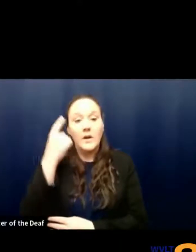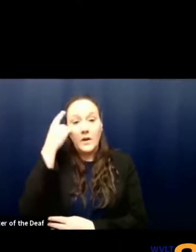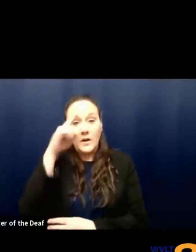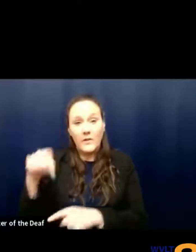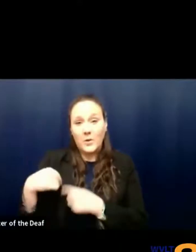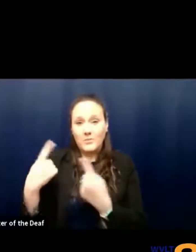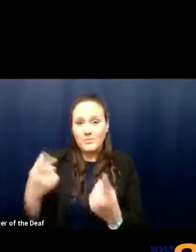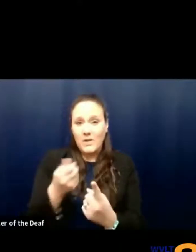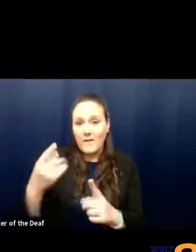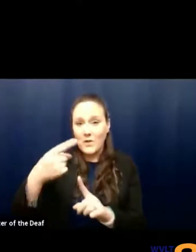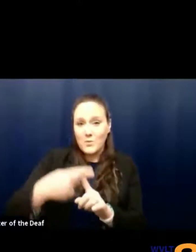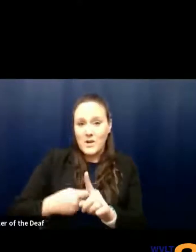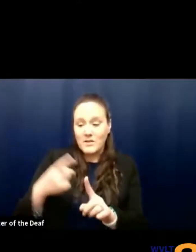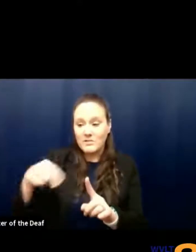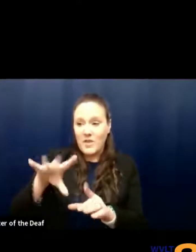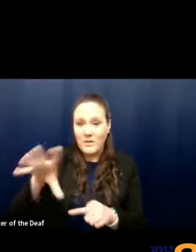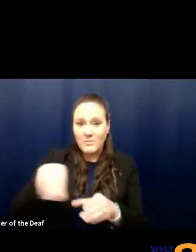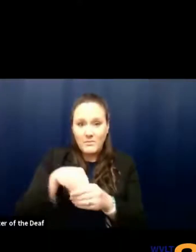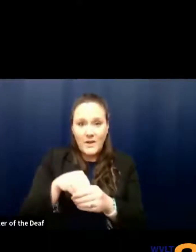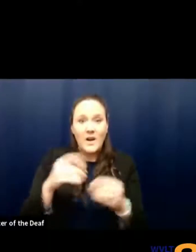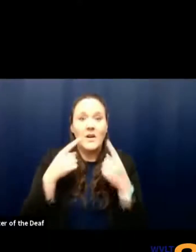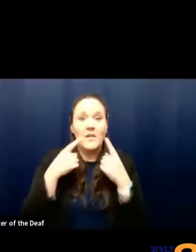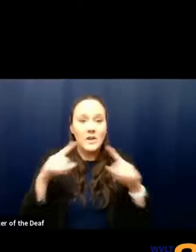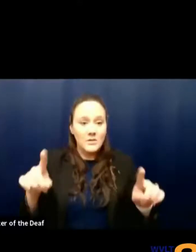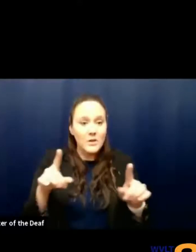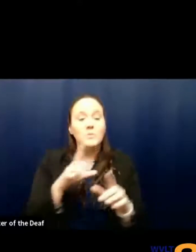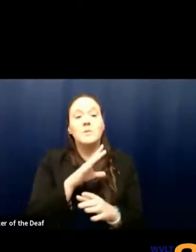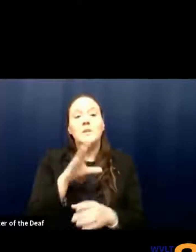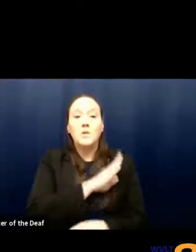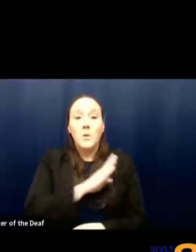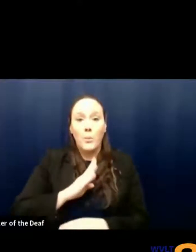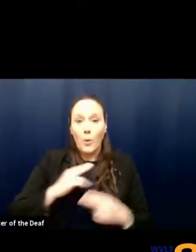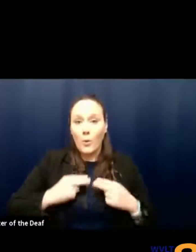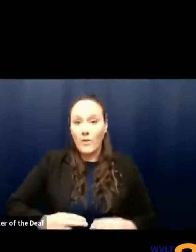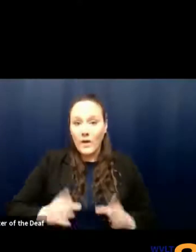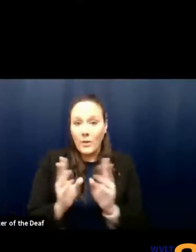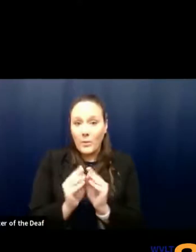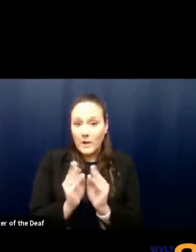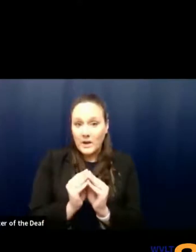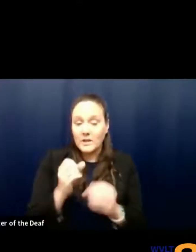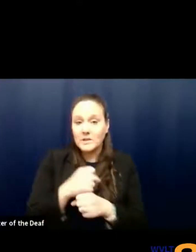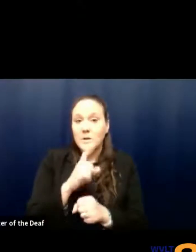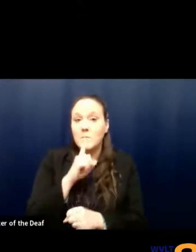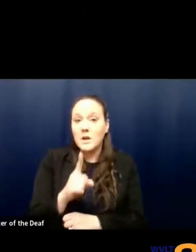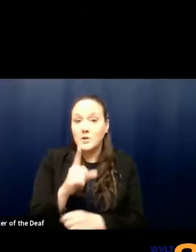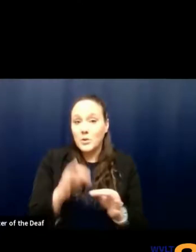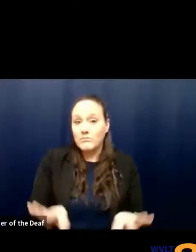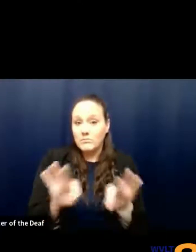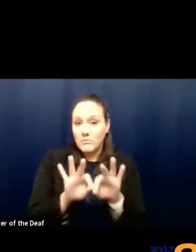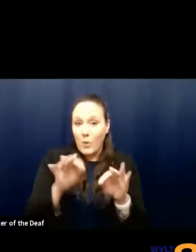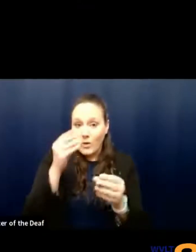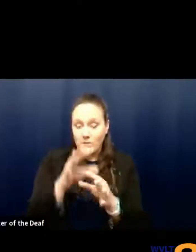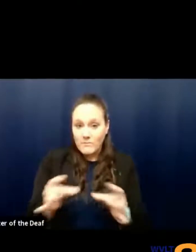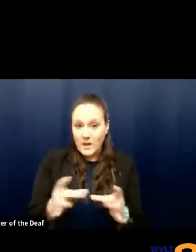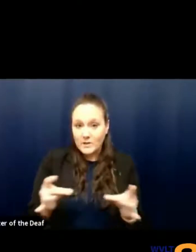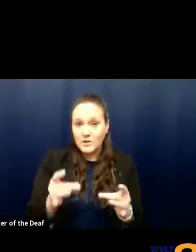have been a part of our media briefings and Board of Health meetings in order to make sure that important messages are reaching those